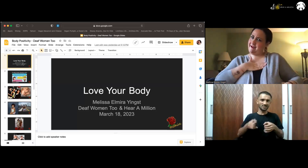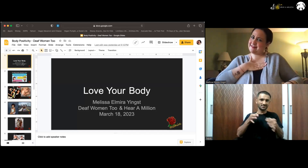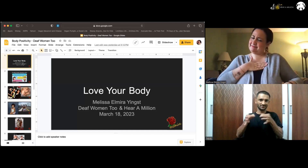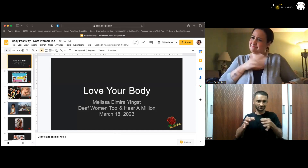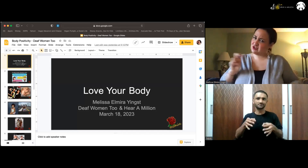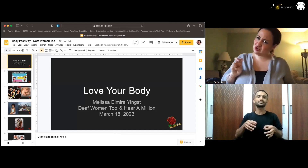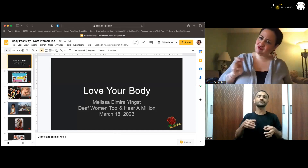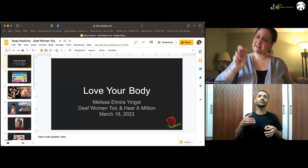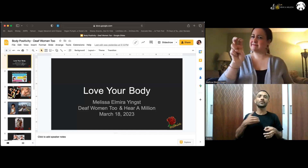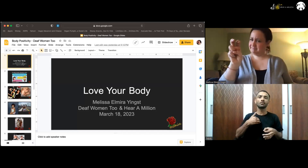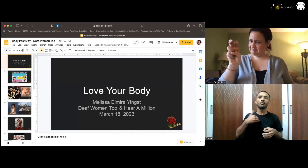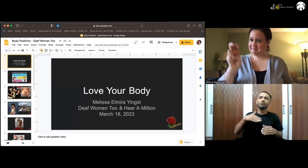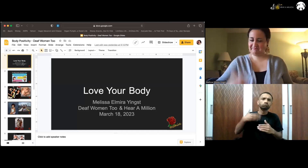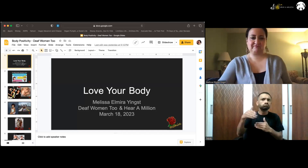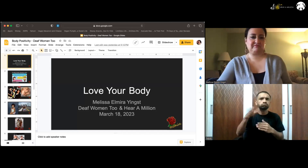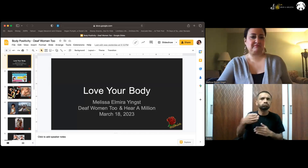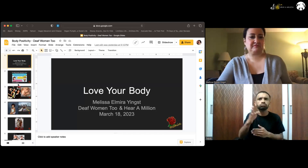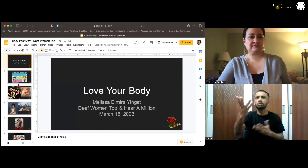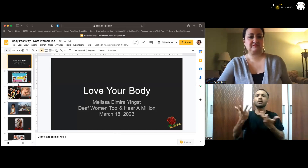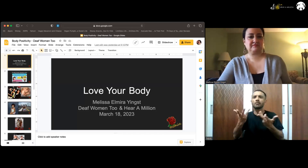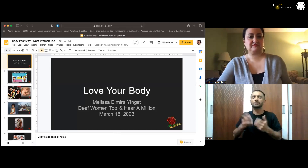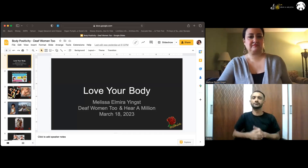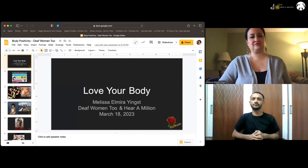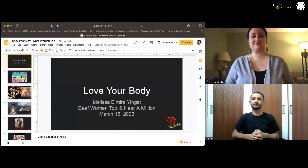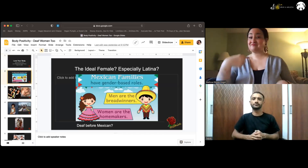body positivity and also body negativity.